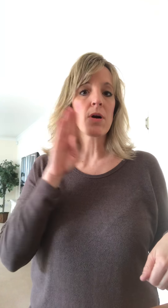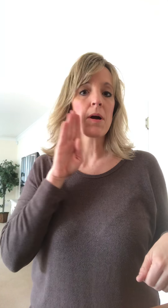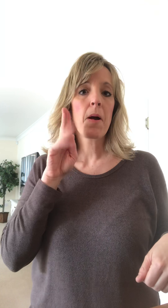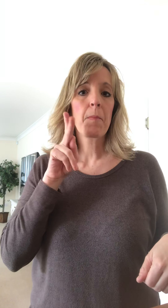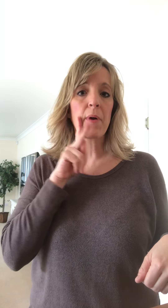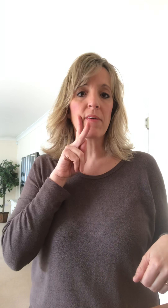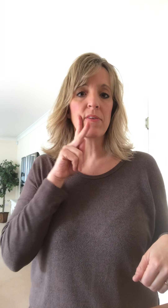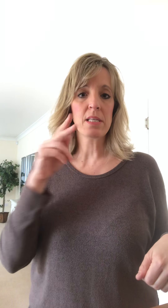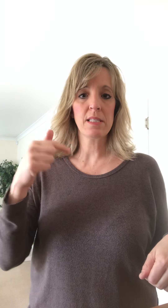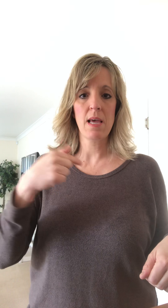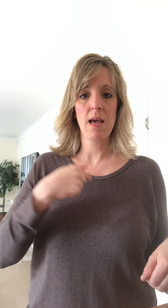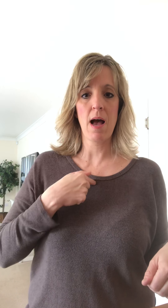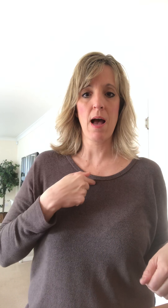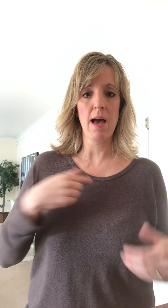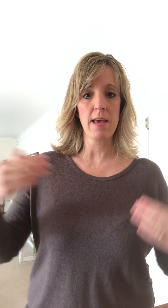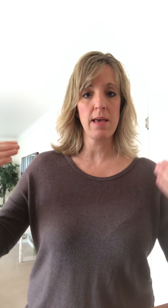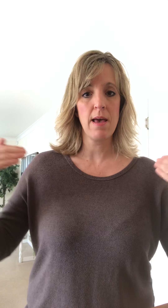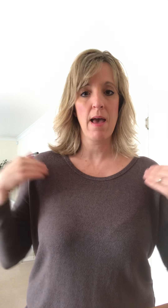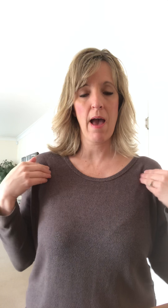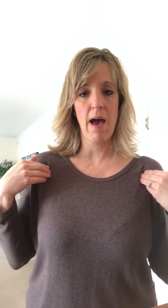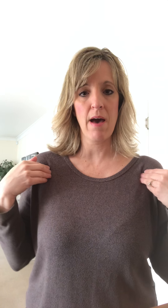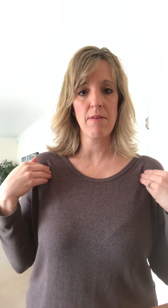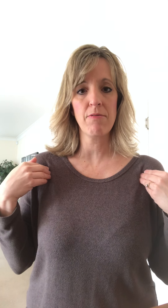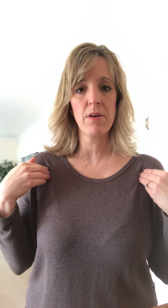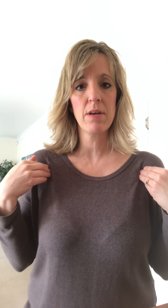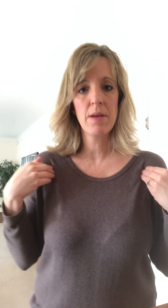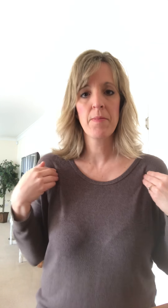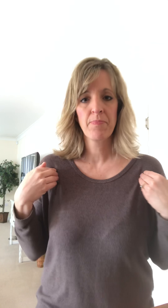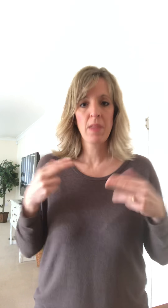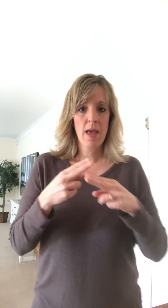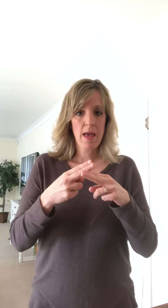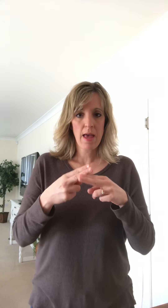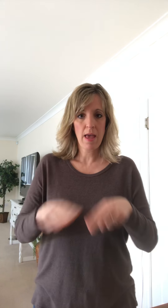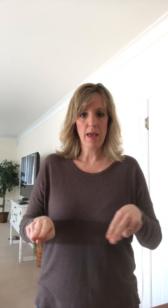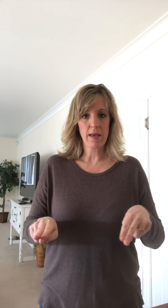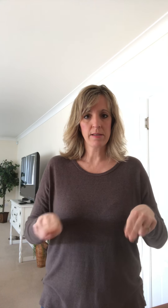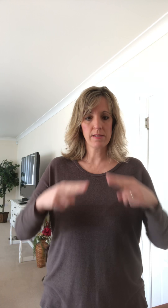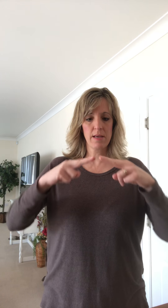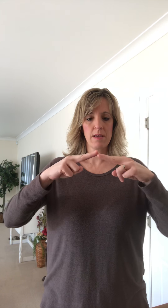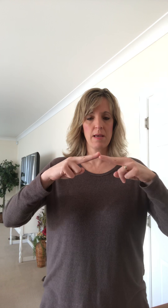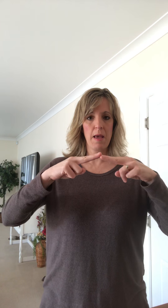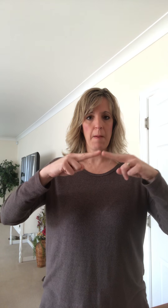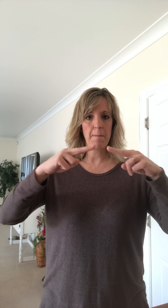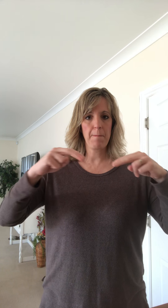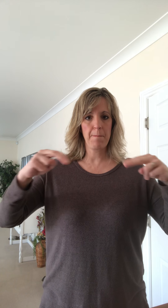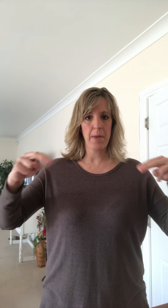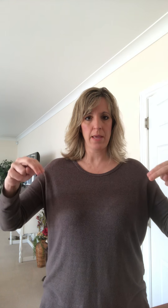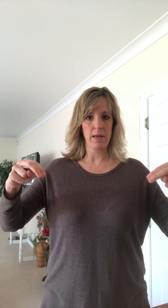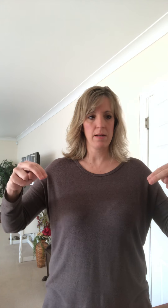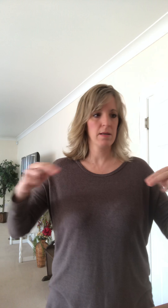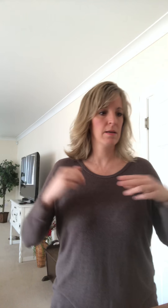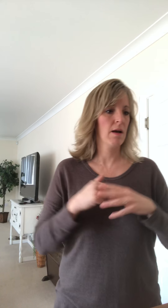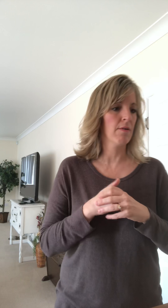for breakfast, I have eggs and bacon, all